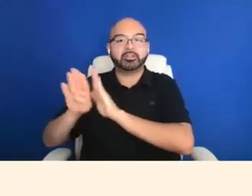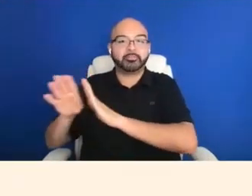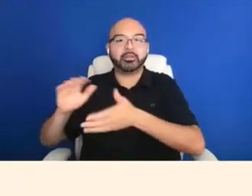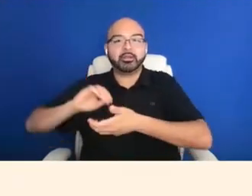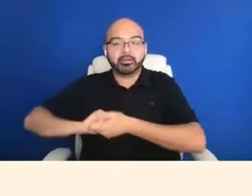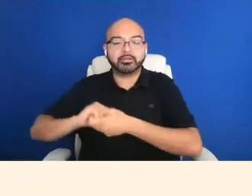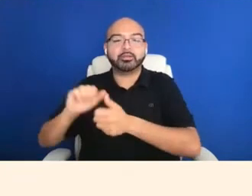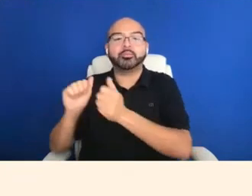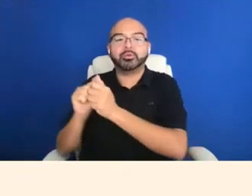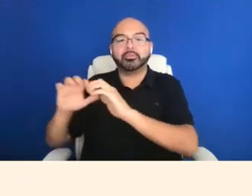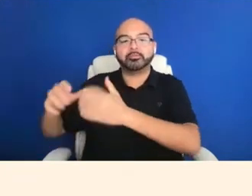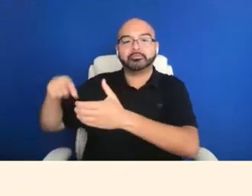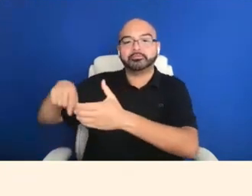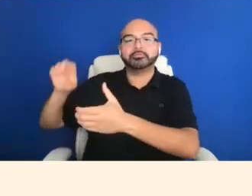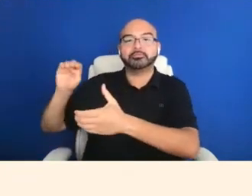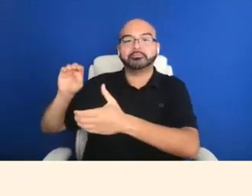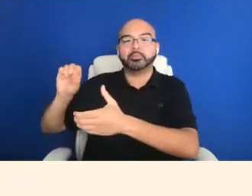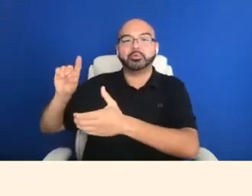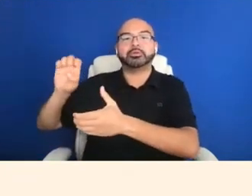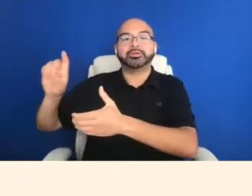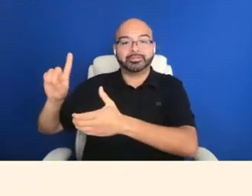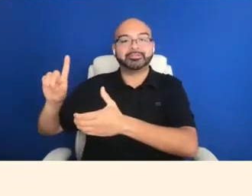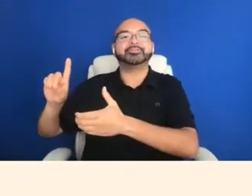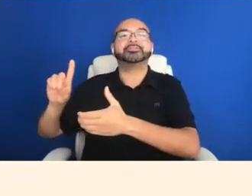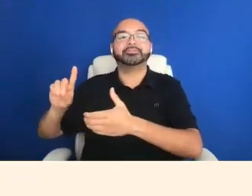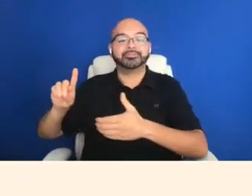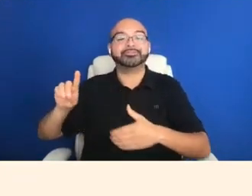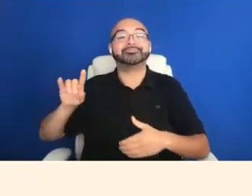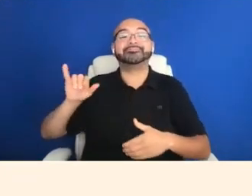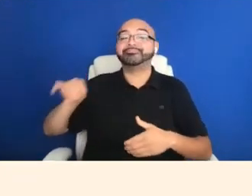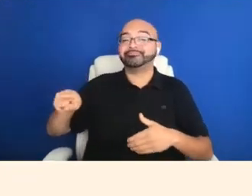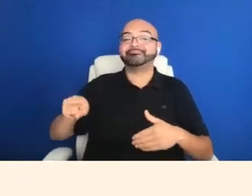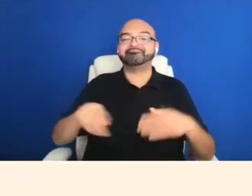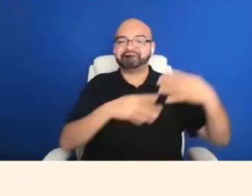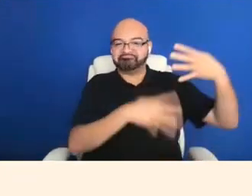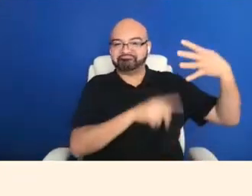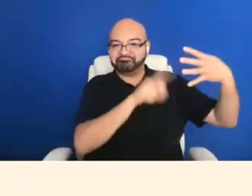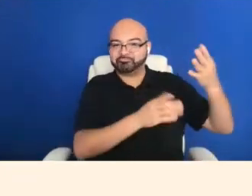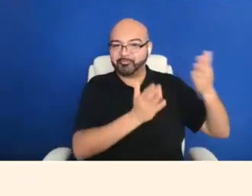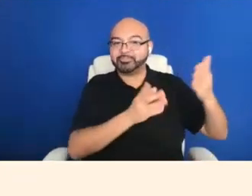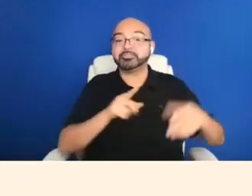that don't know, it is the Mayor's Office of